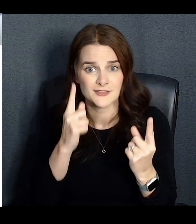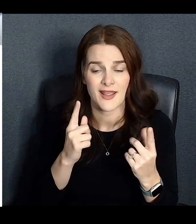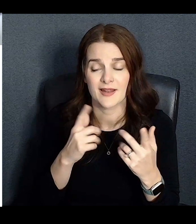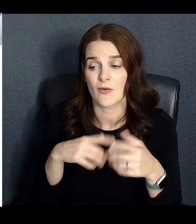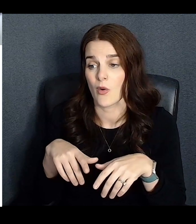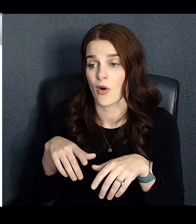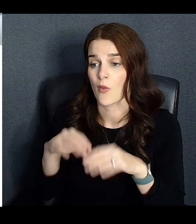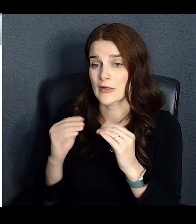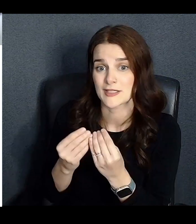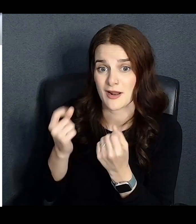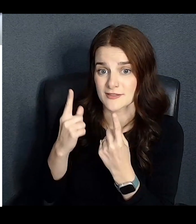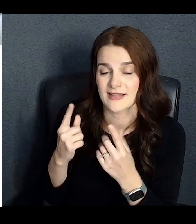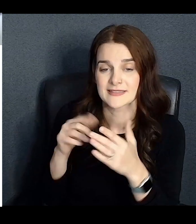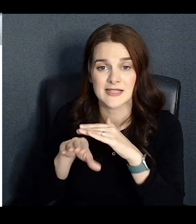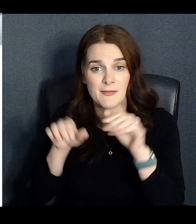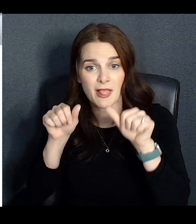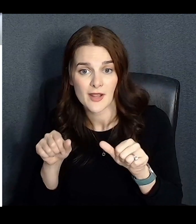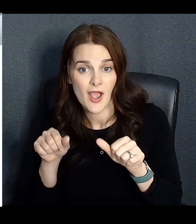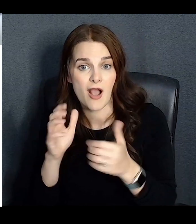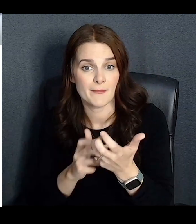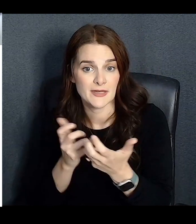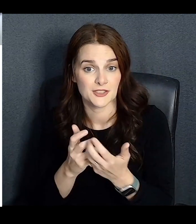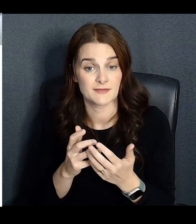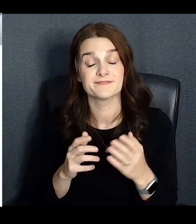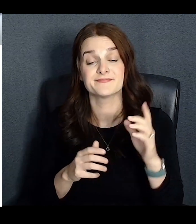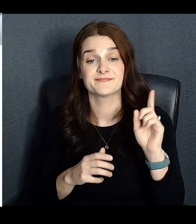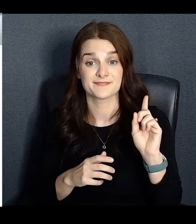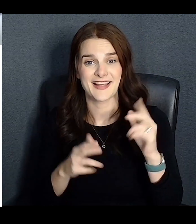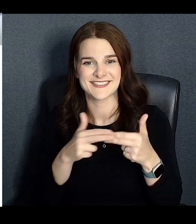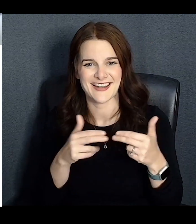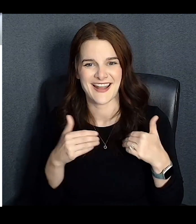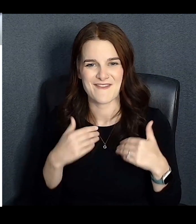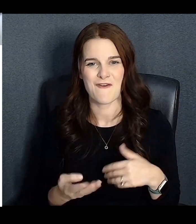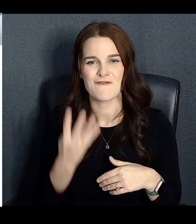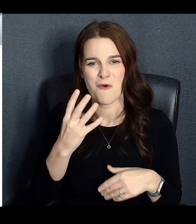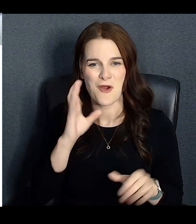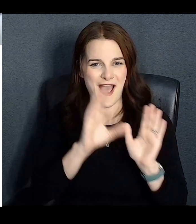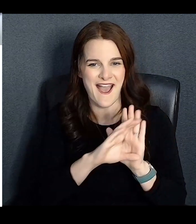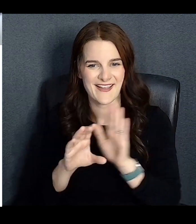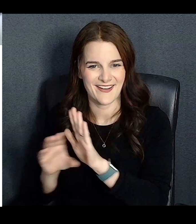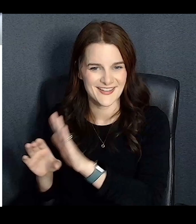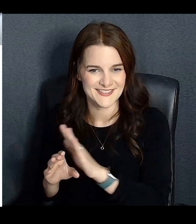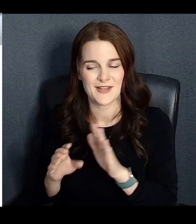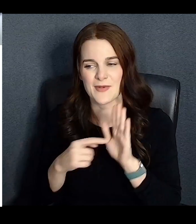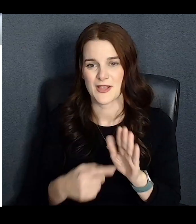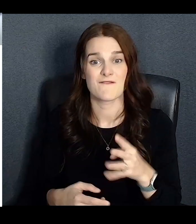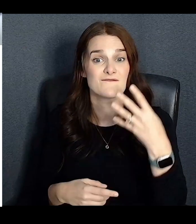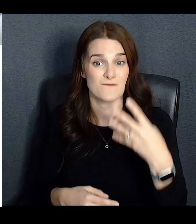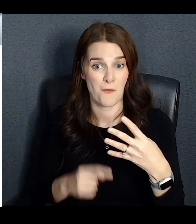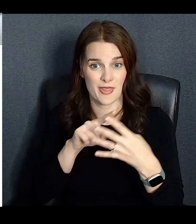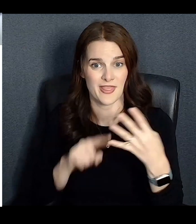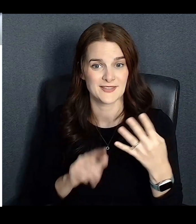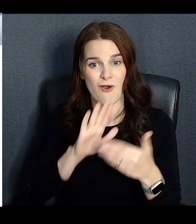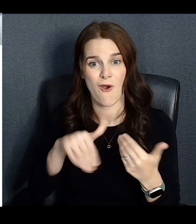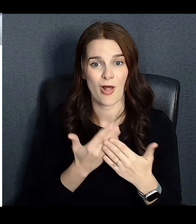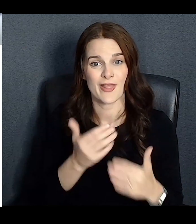understand accessibility and accommodation. So on the slide, I have 4 icons, all representing the 4 different aspects that every single ETAC